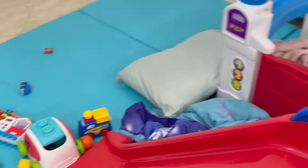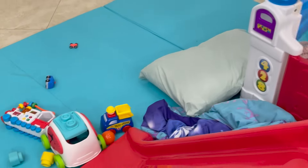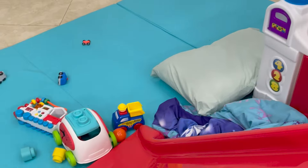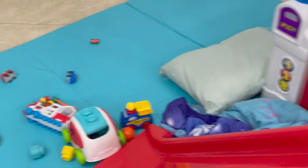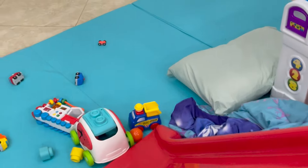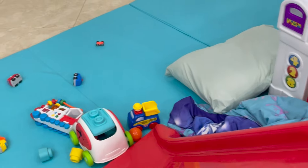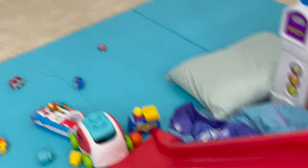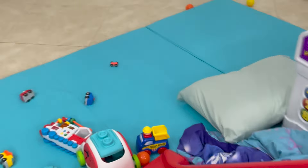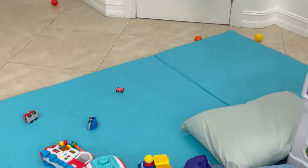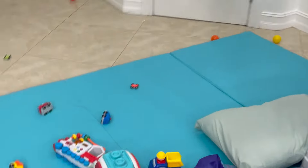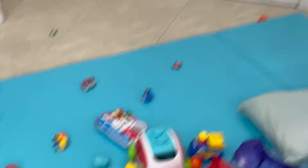on, there's stuff at the bottom.